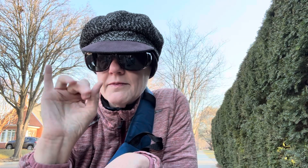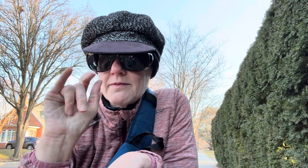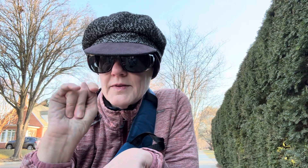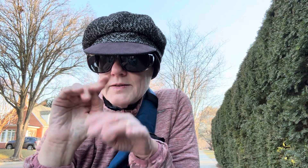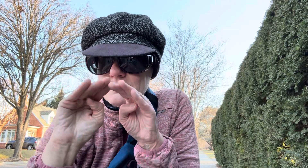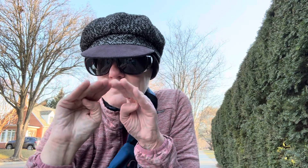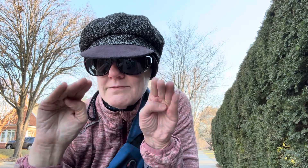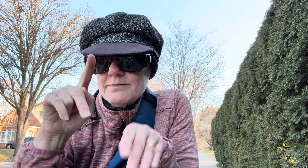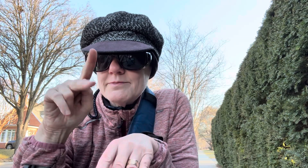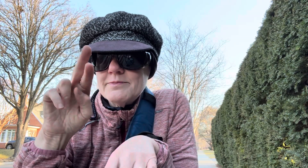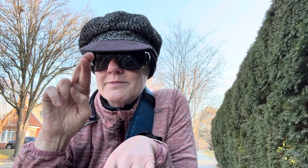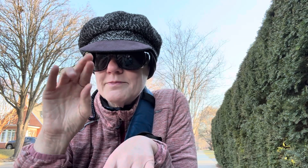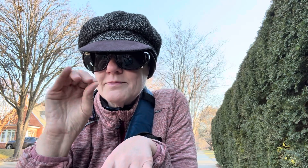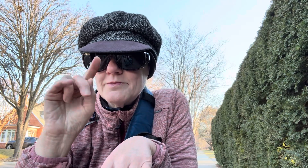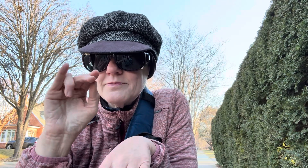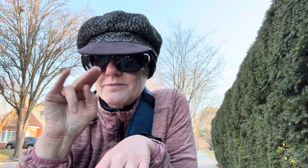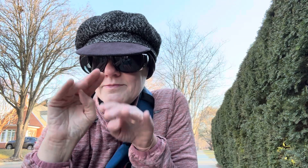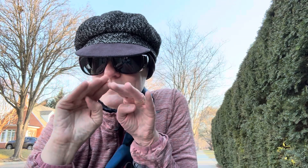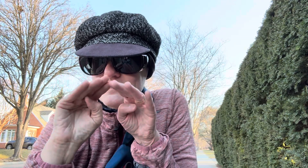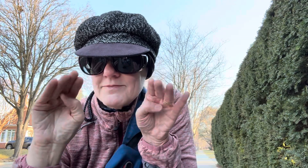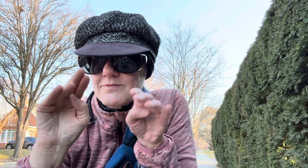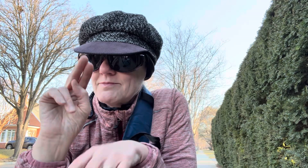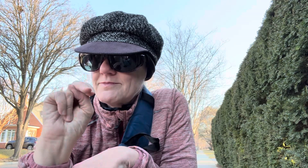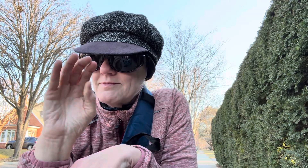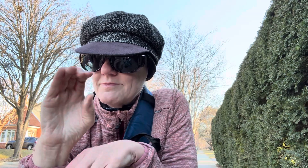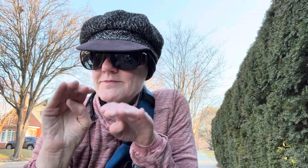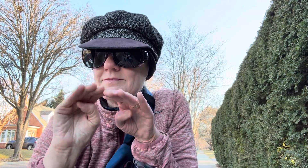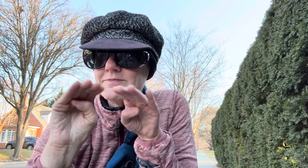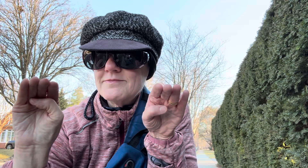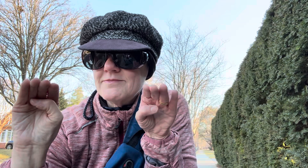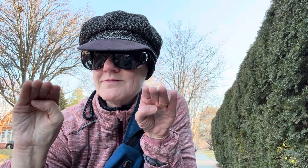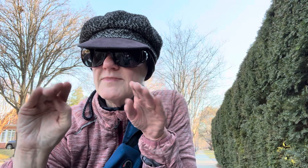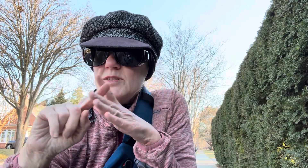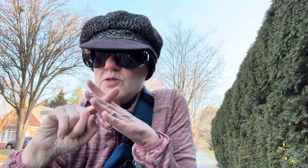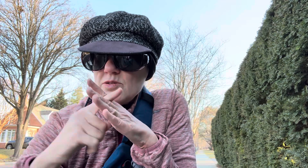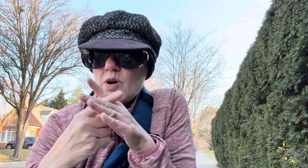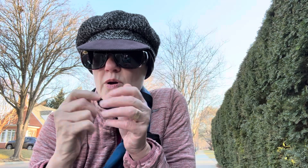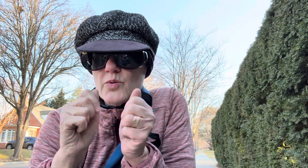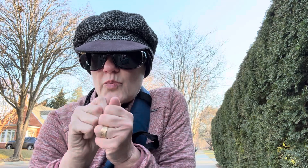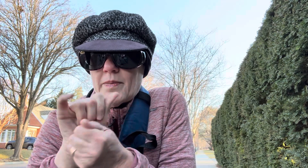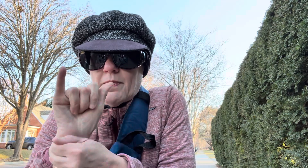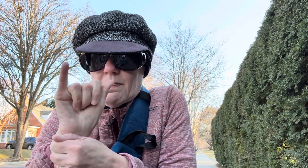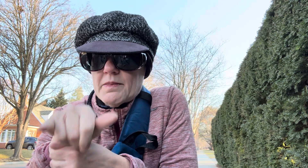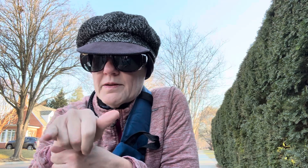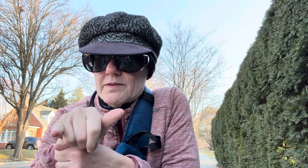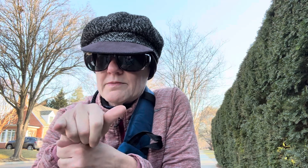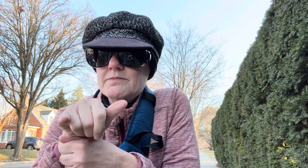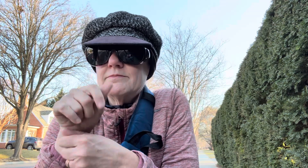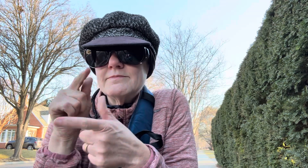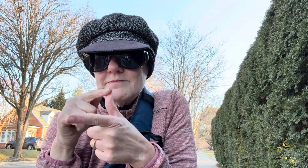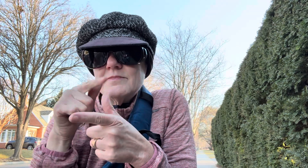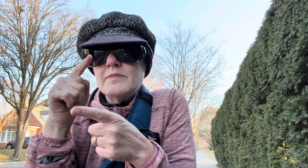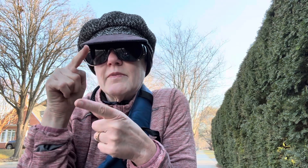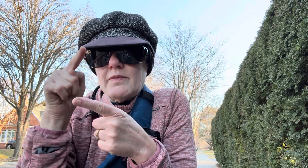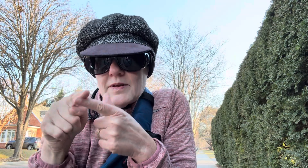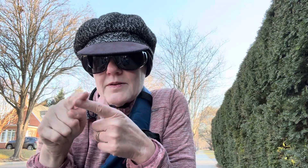level, fats, protein, and net carbs. Start with that.